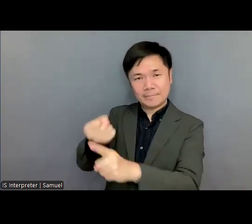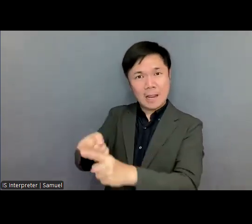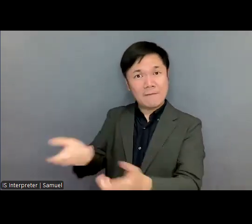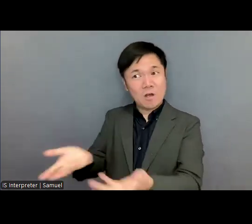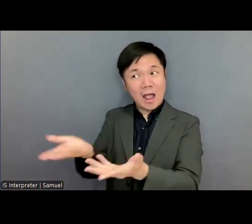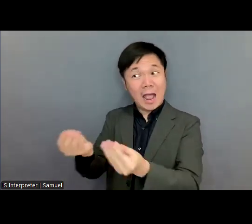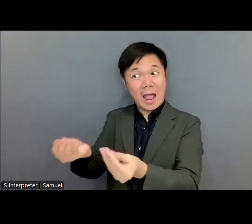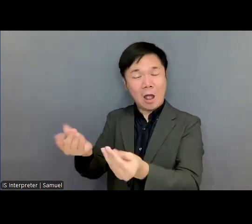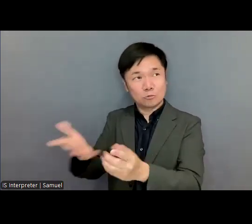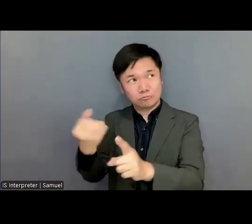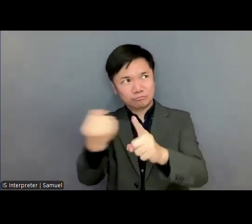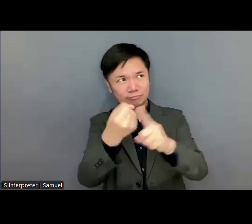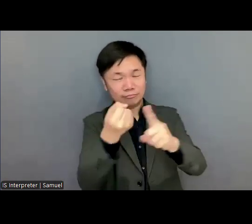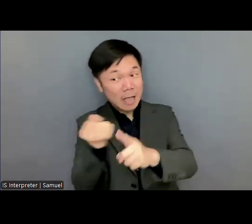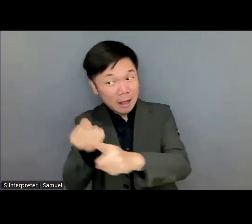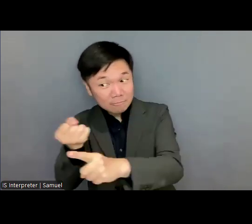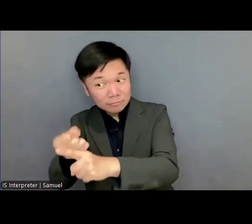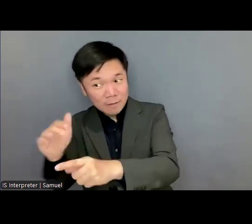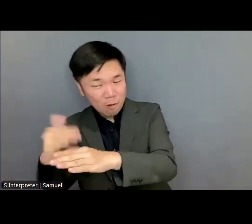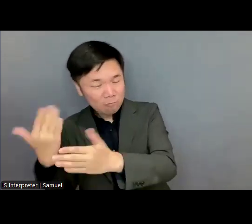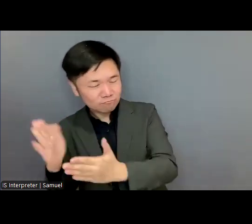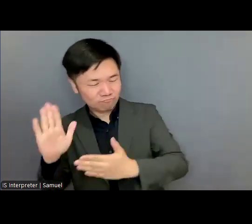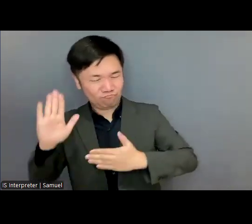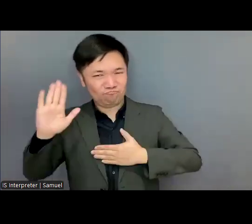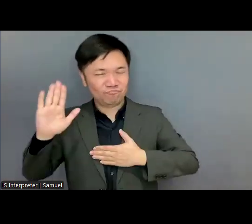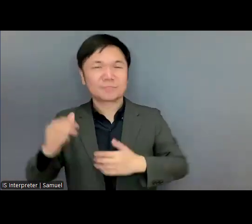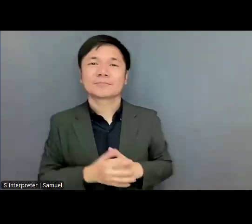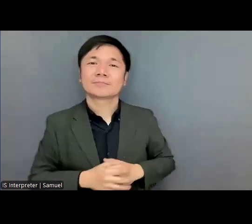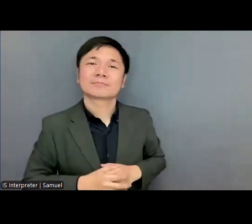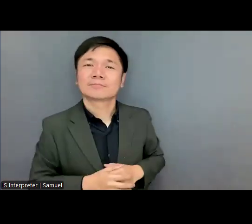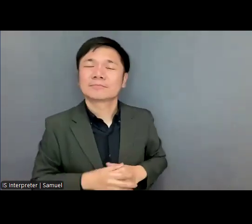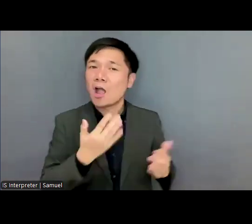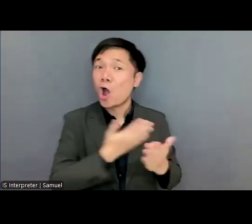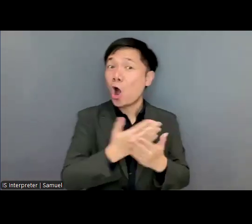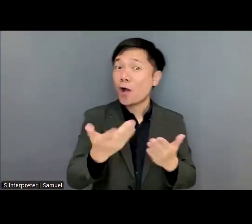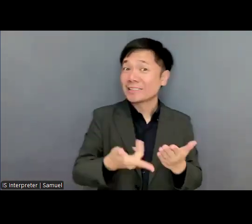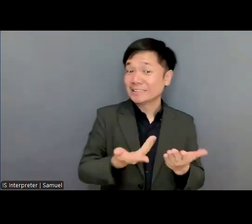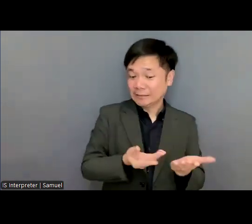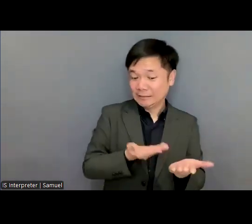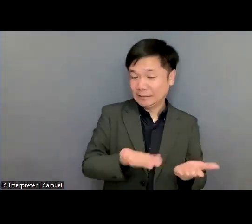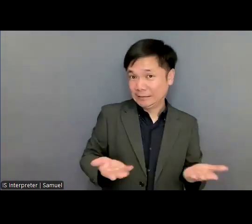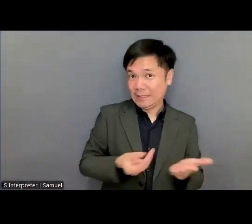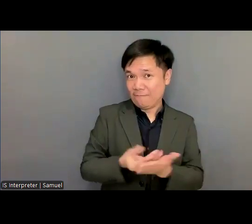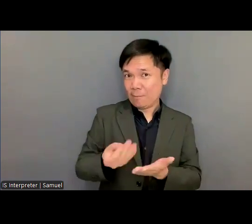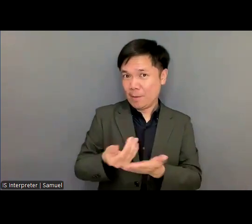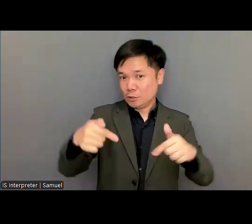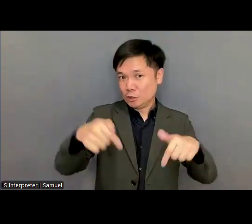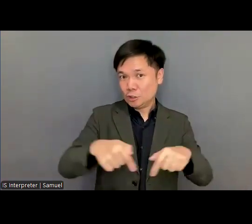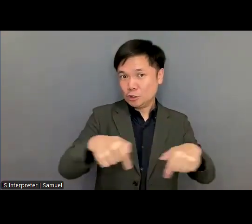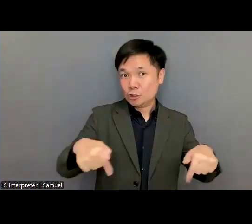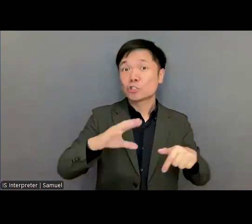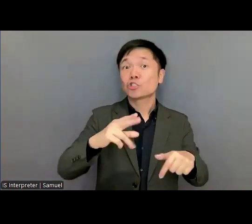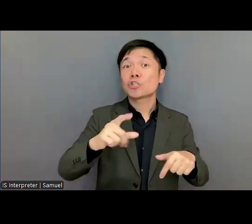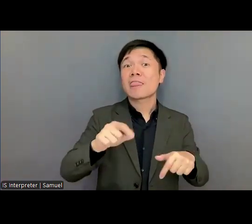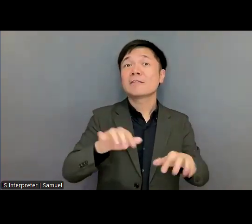to happen. I'll also put this resource in the chat box, and maybe Rosario,